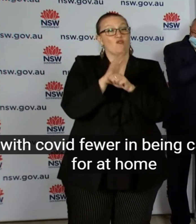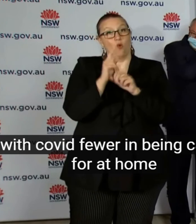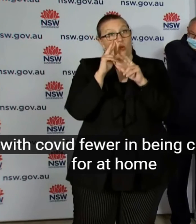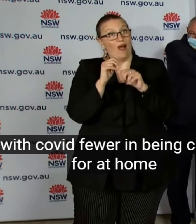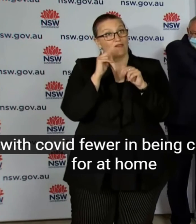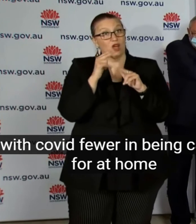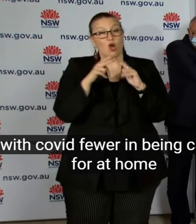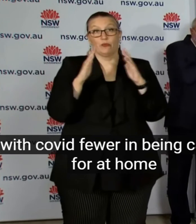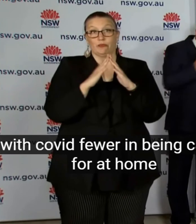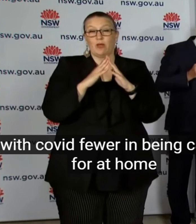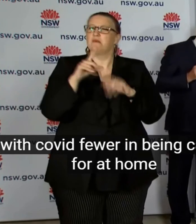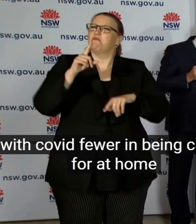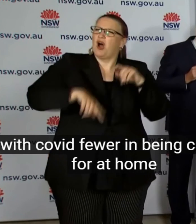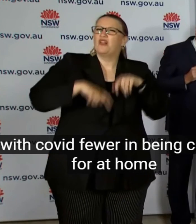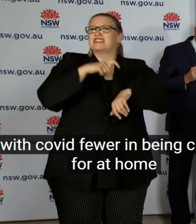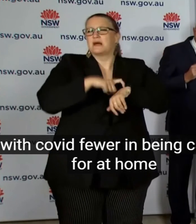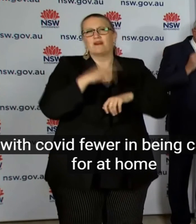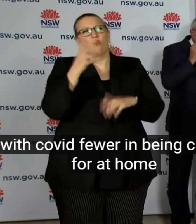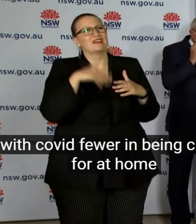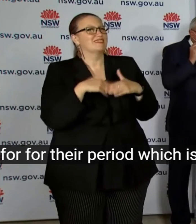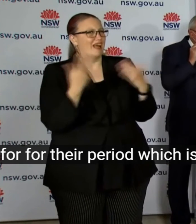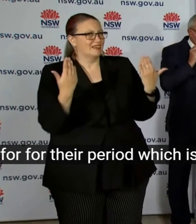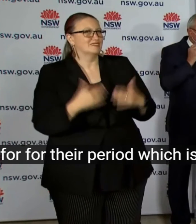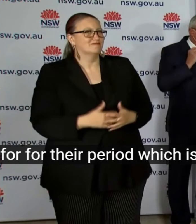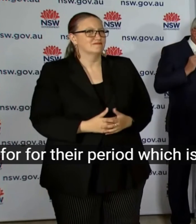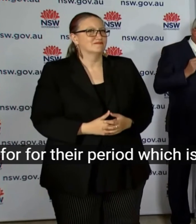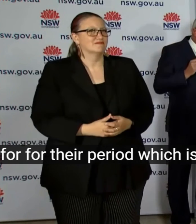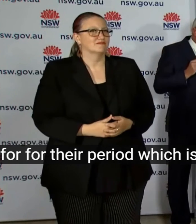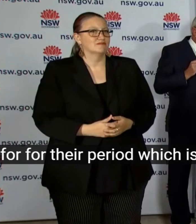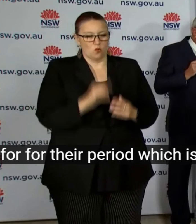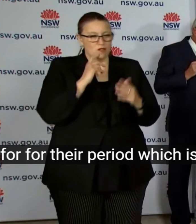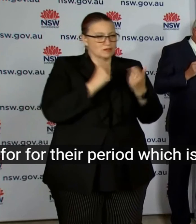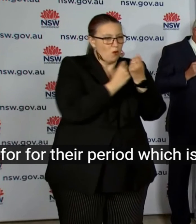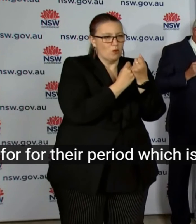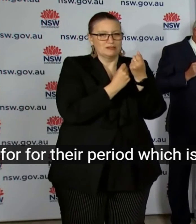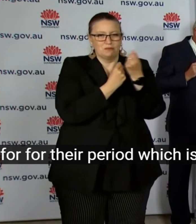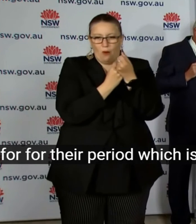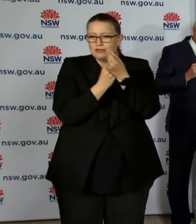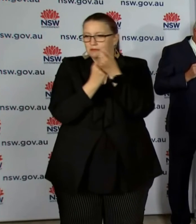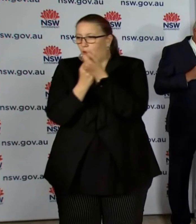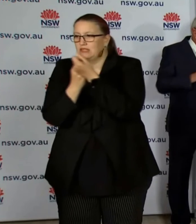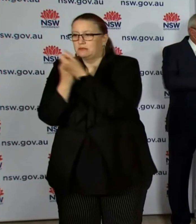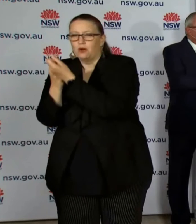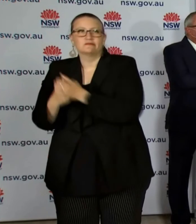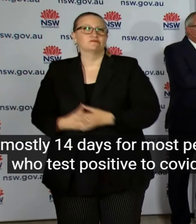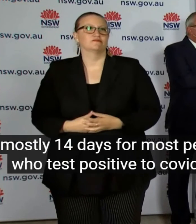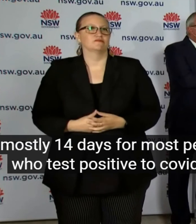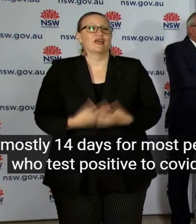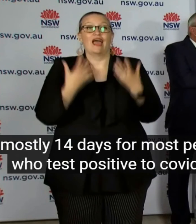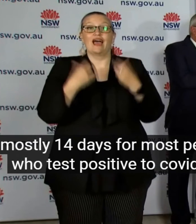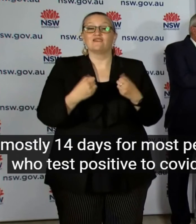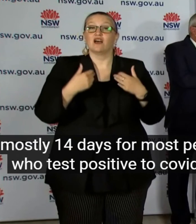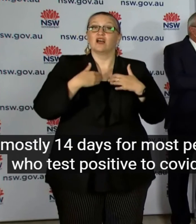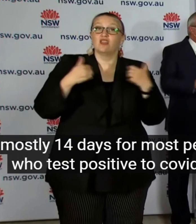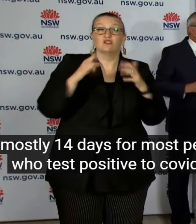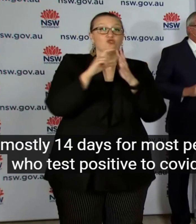mostly 14 days for most people who test positive to COVID, so there are a range of supports that are available there to them. So the clinical teams